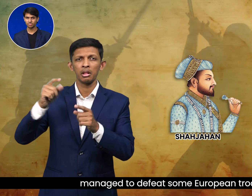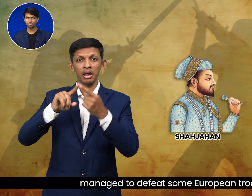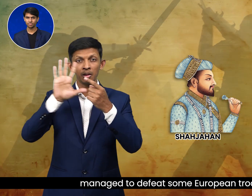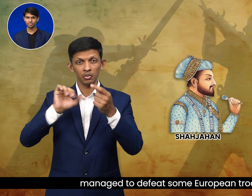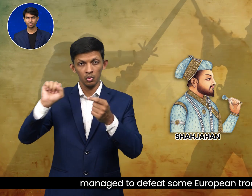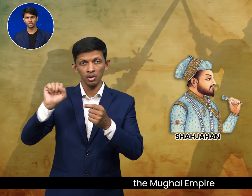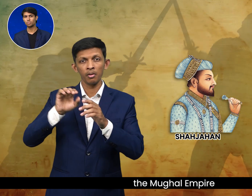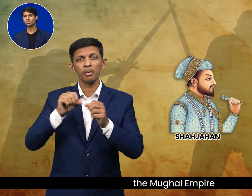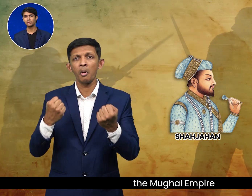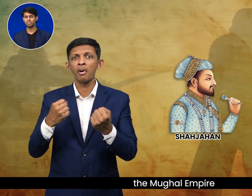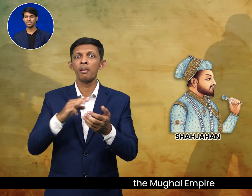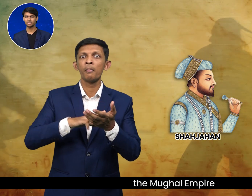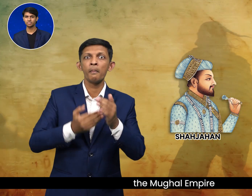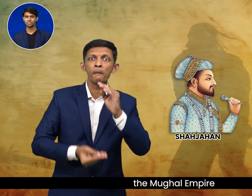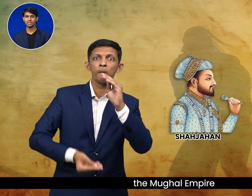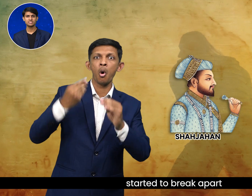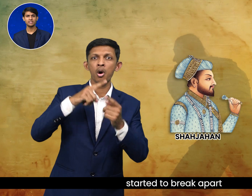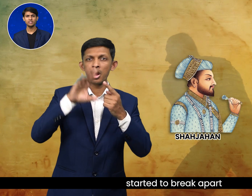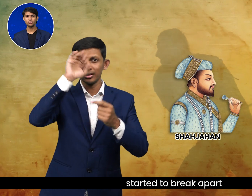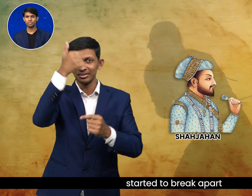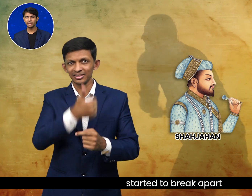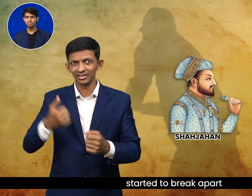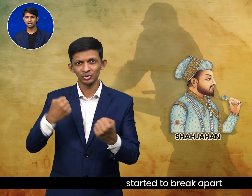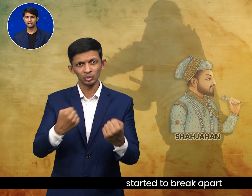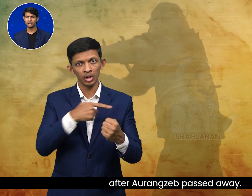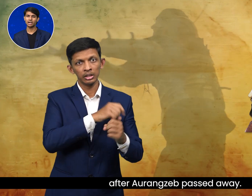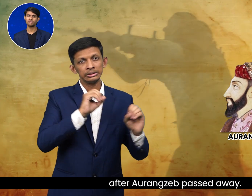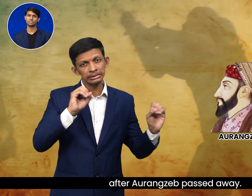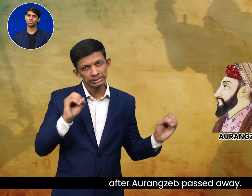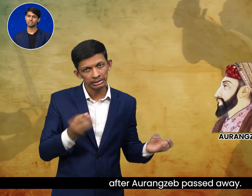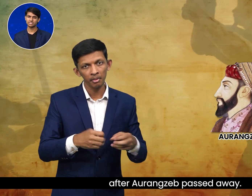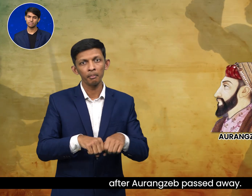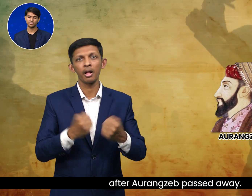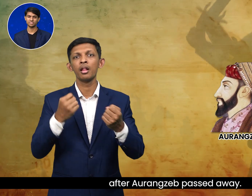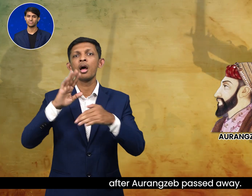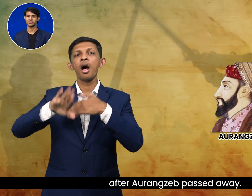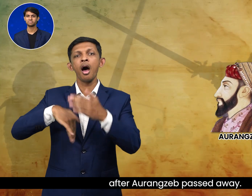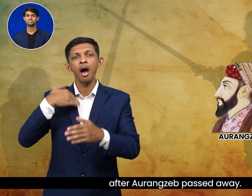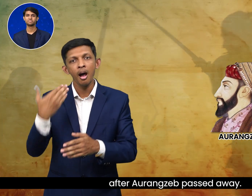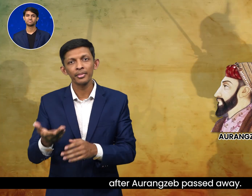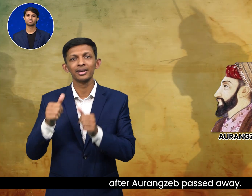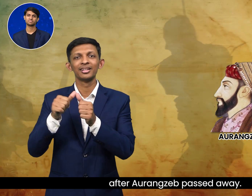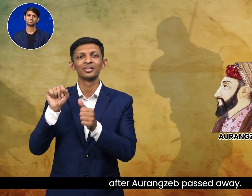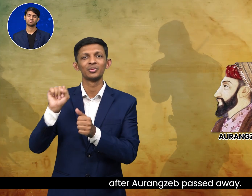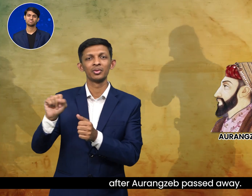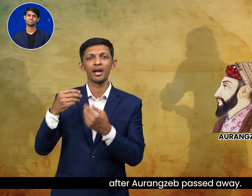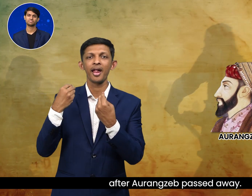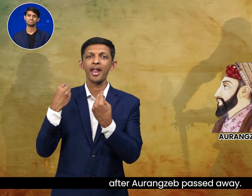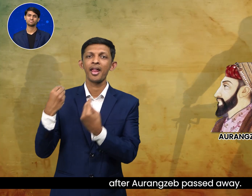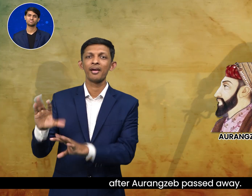troops, the Mughal Empire started to break apart after Aurangzeb passed away.